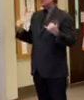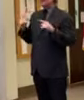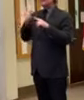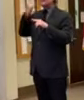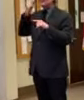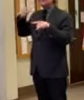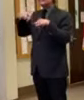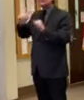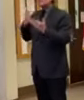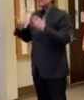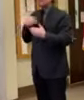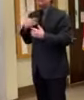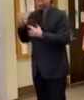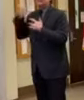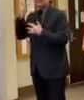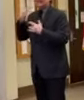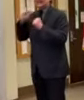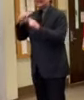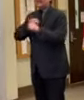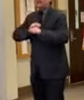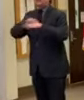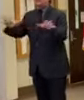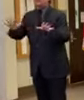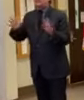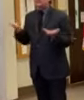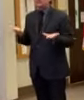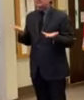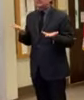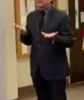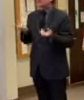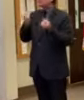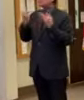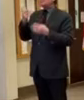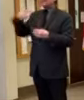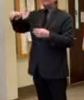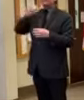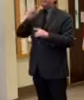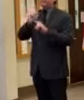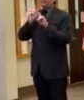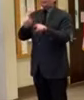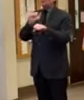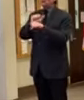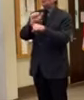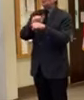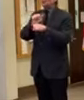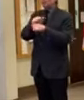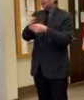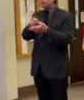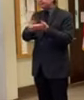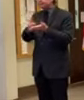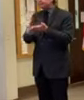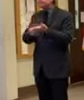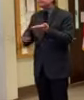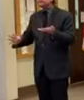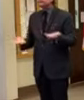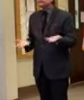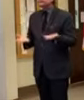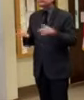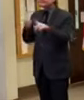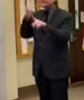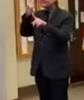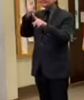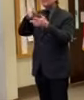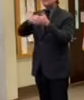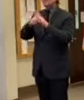health or the health of others. Many of you will not be in your office or work over the next few weeks. This is not a